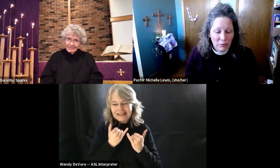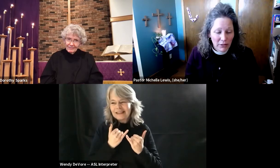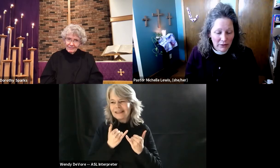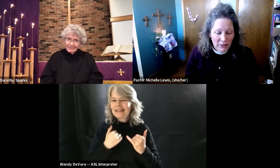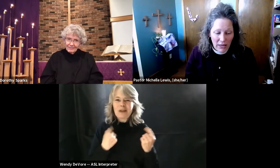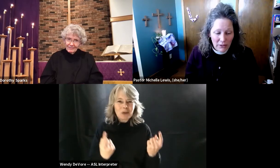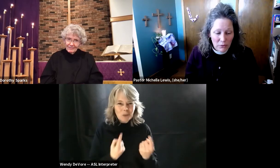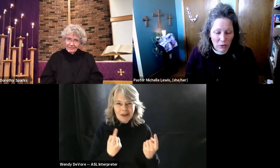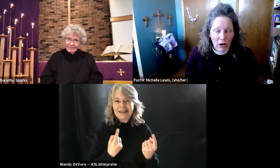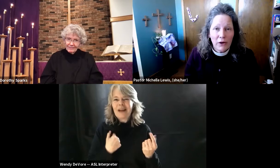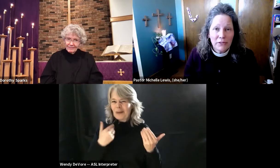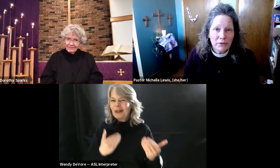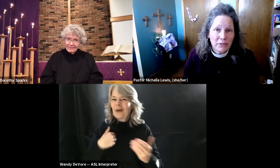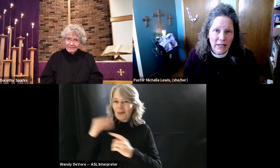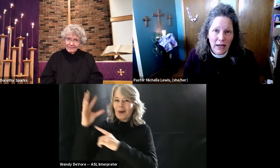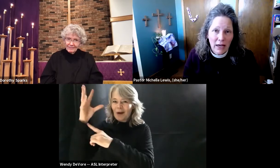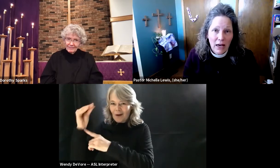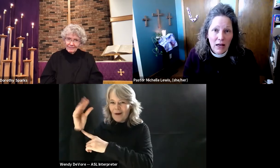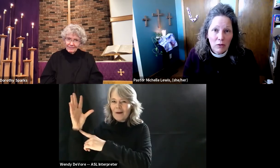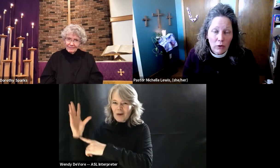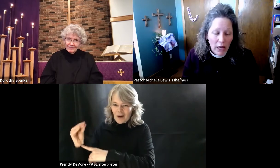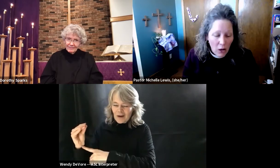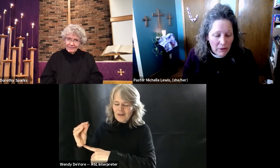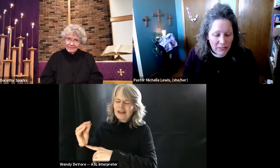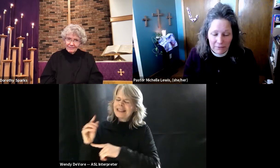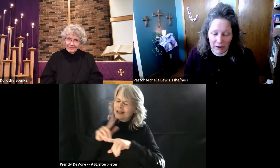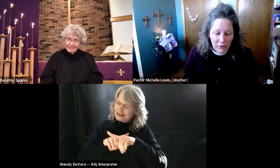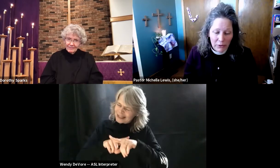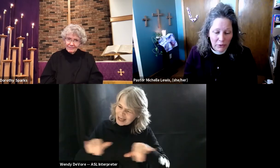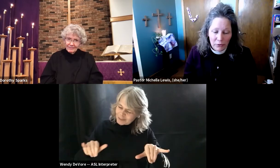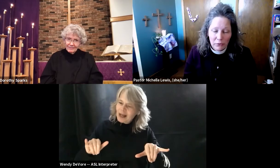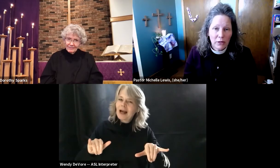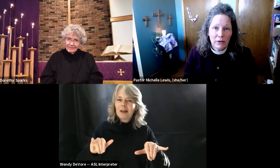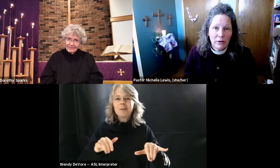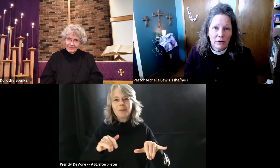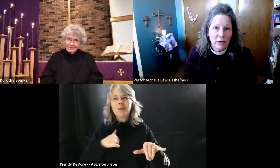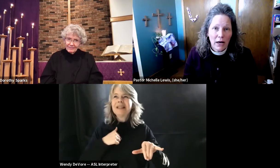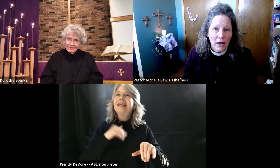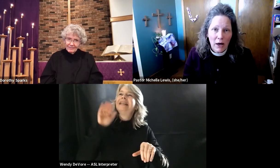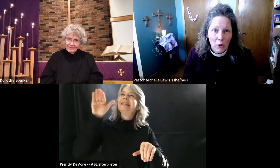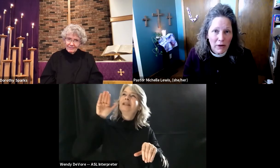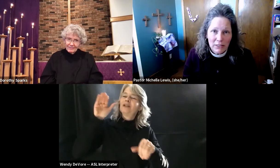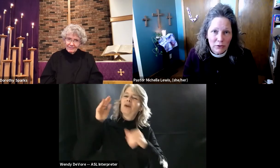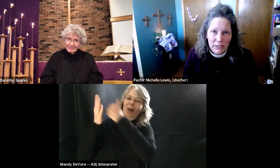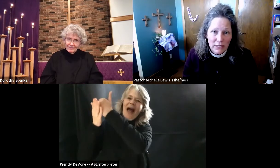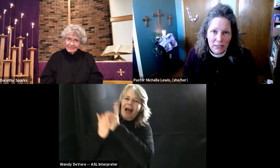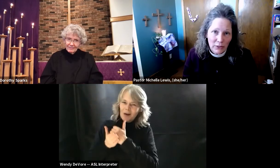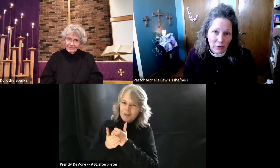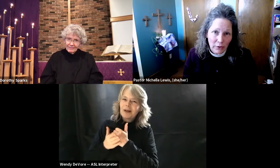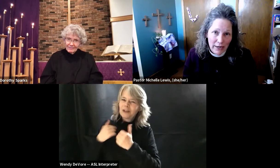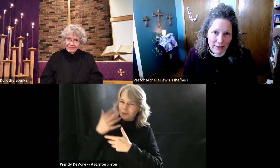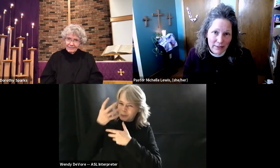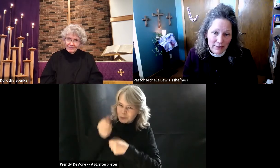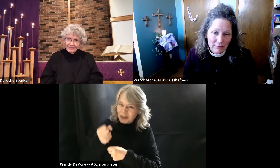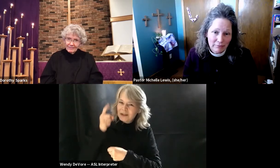as we put out the candles, we also say, Lord, help us follow you. Help us trust